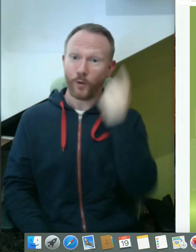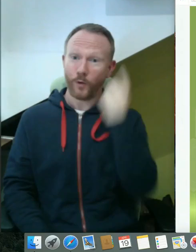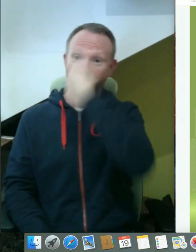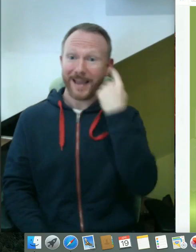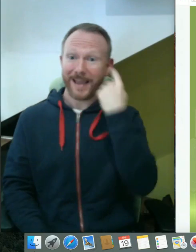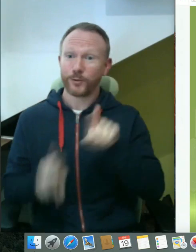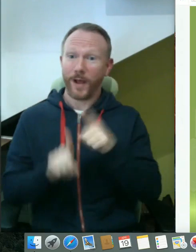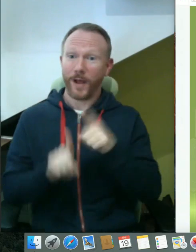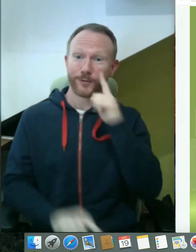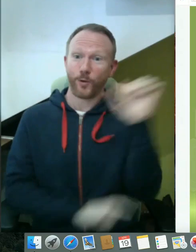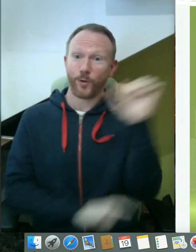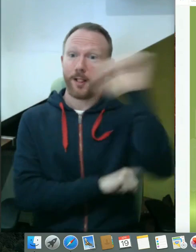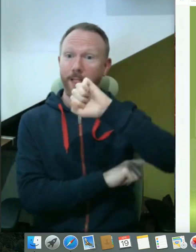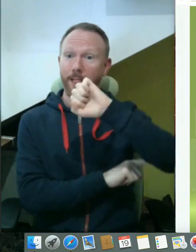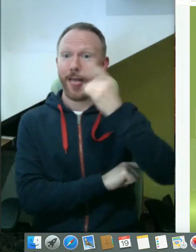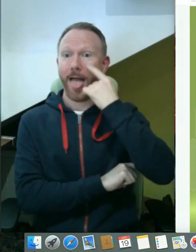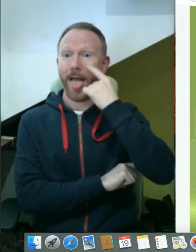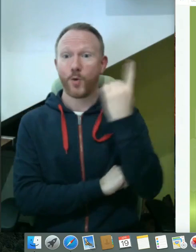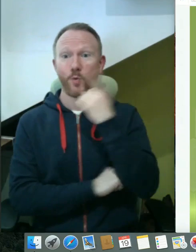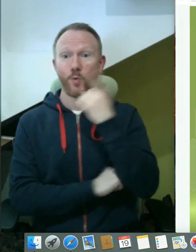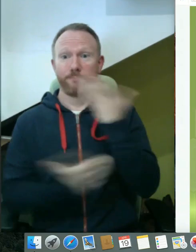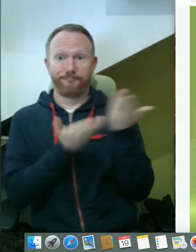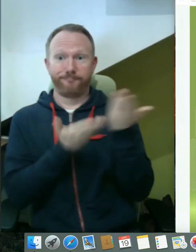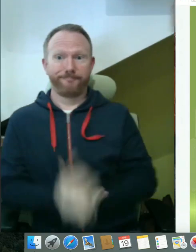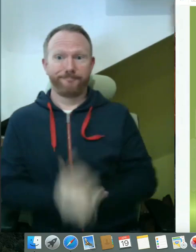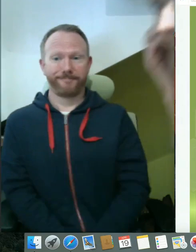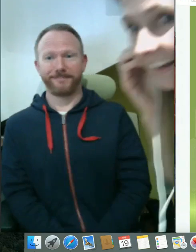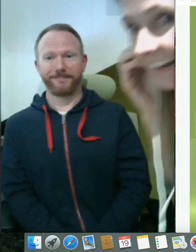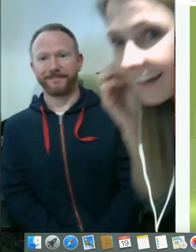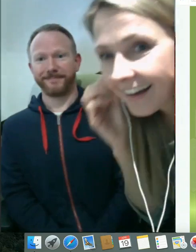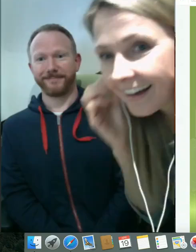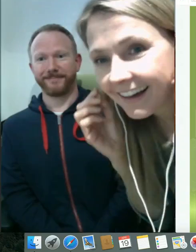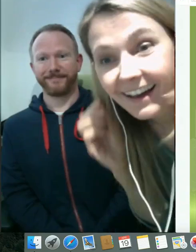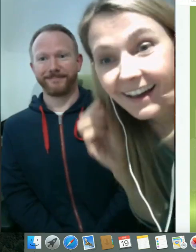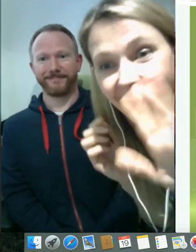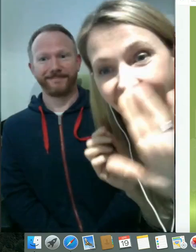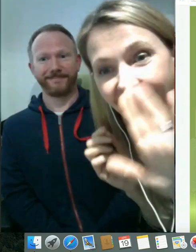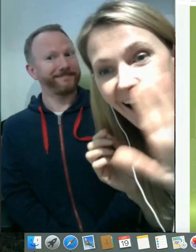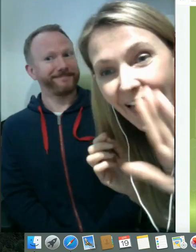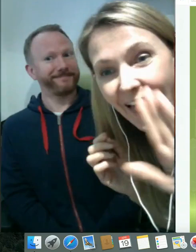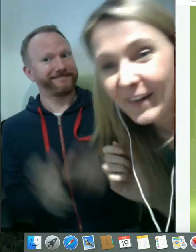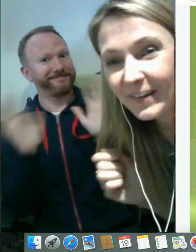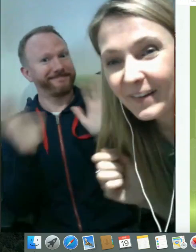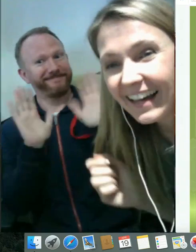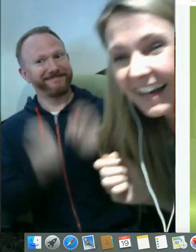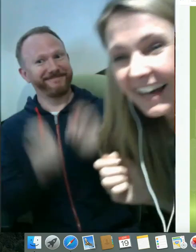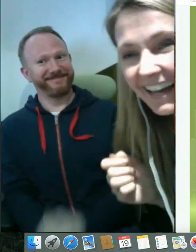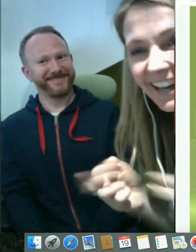into the camera?